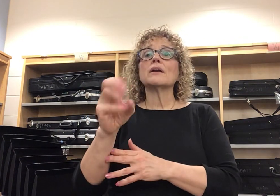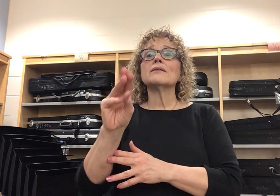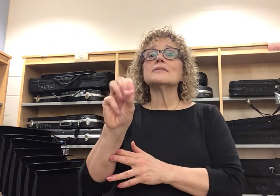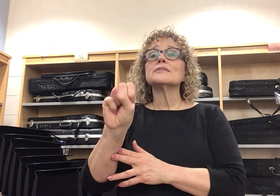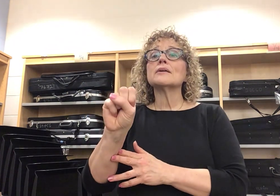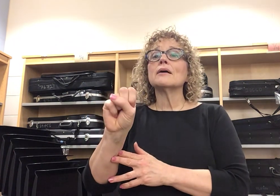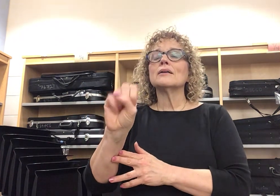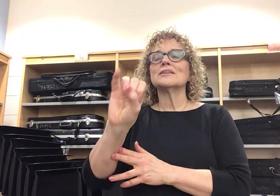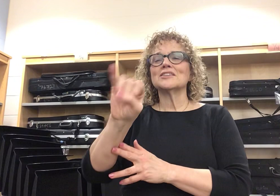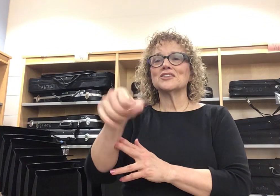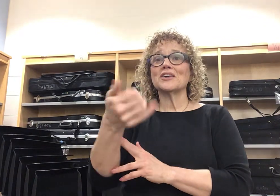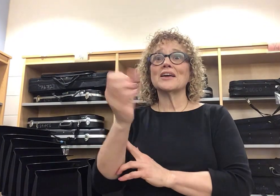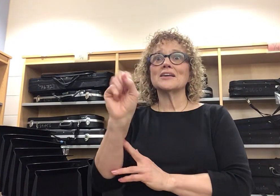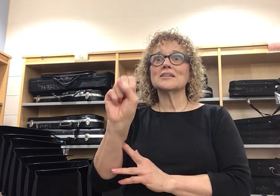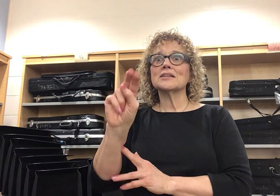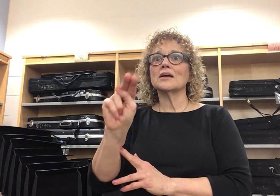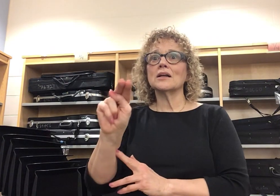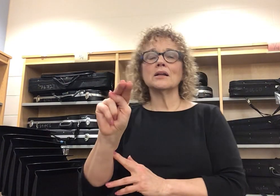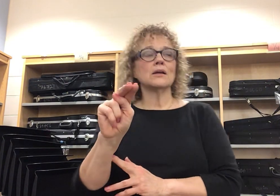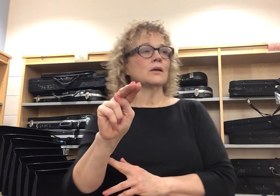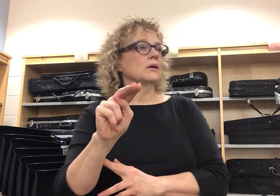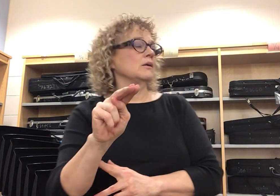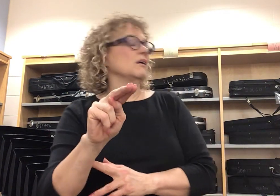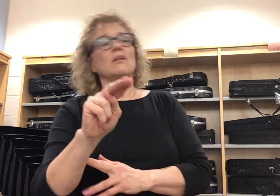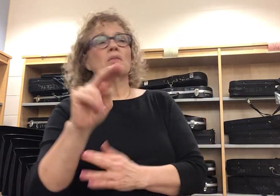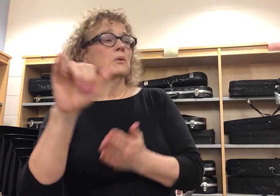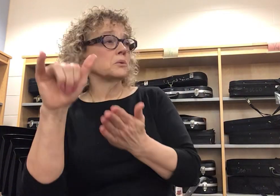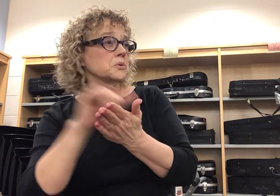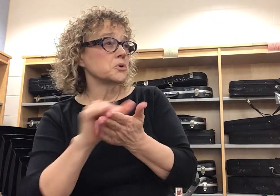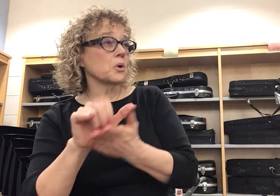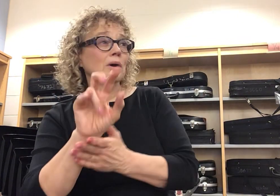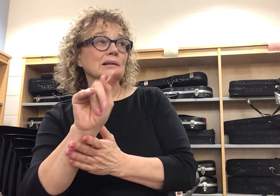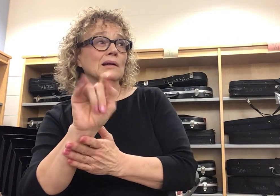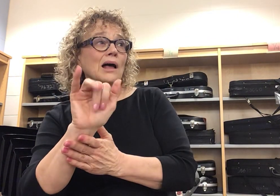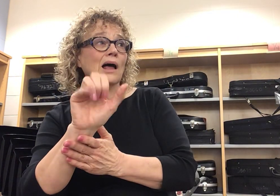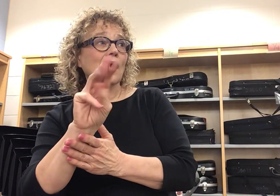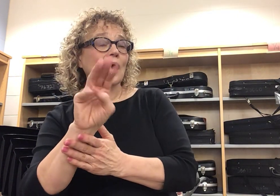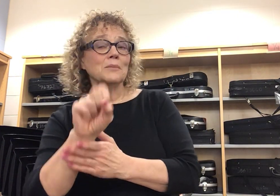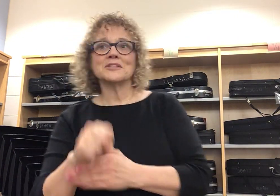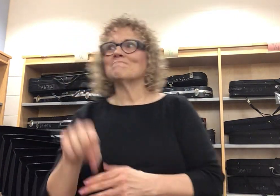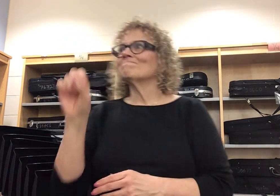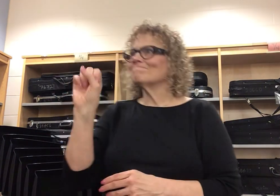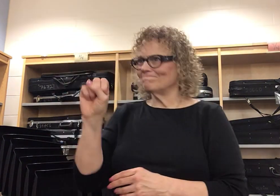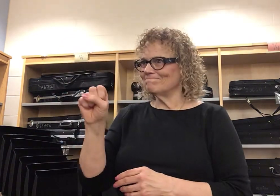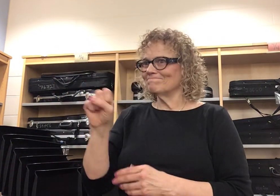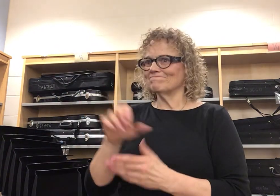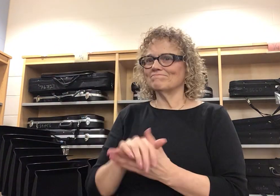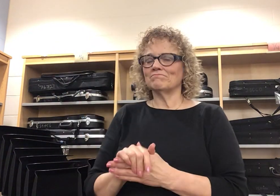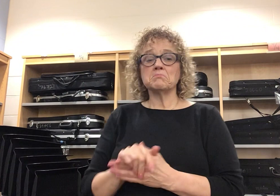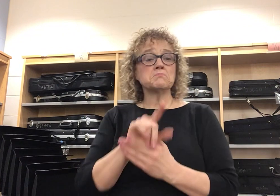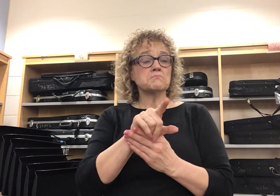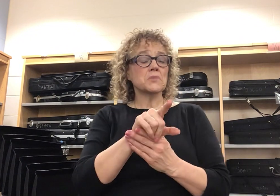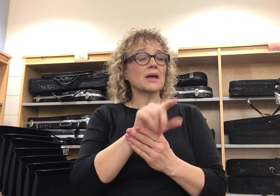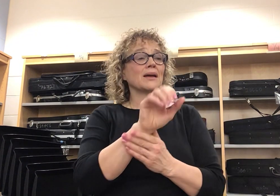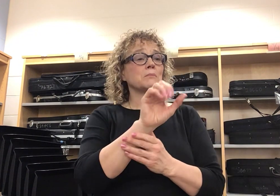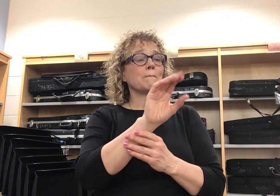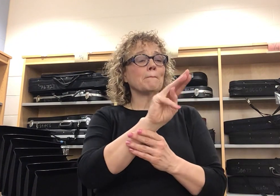have the Lewis and Clark Times or, whatever else you want. Becky? The Jewish Press. The Jewish Press. Press is a good word